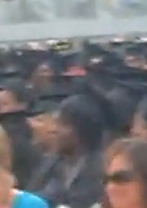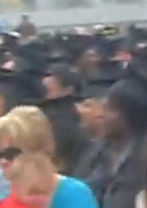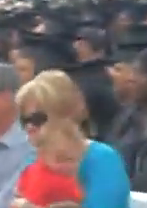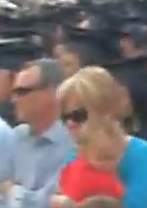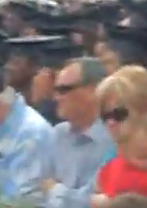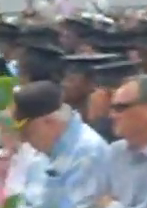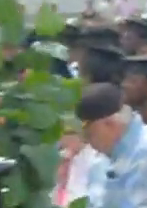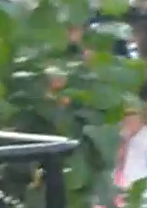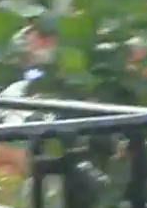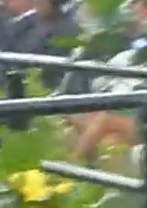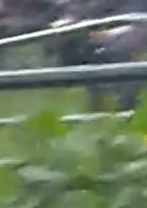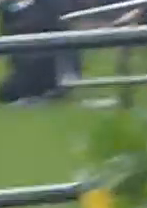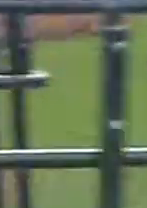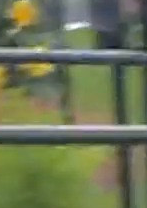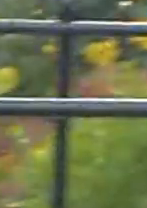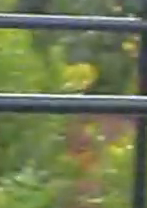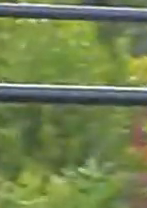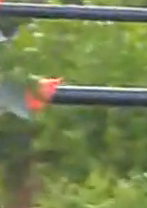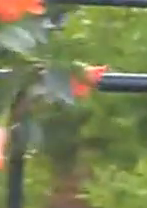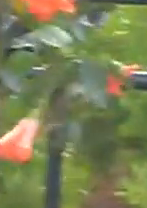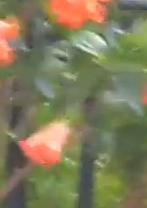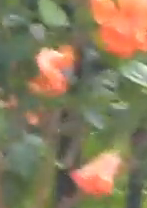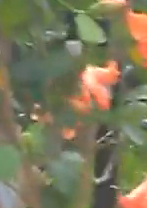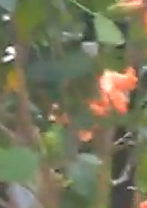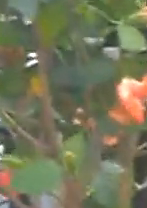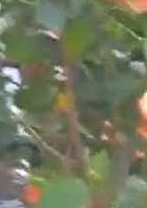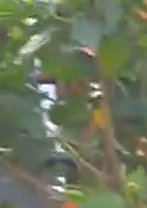better.